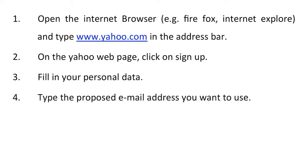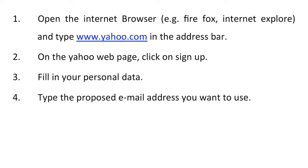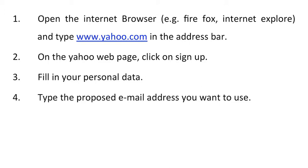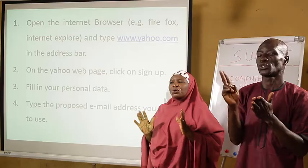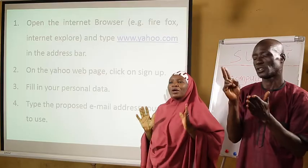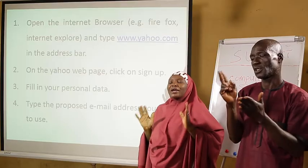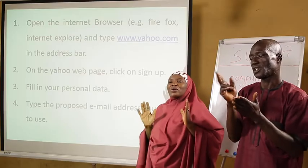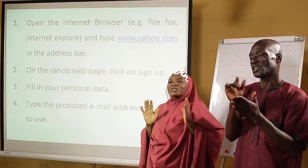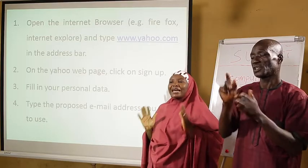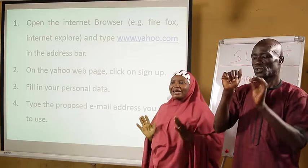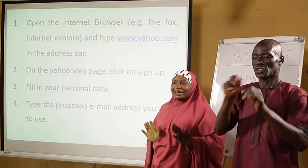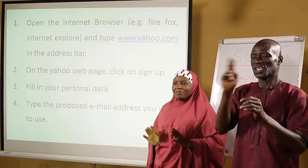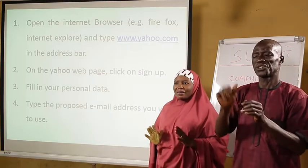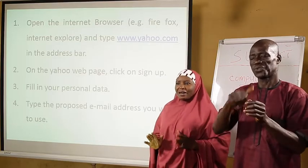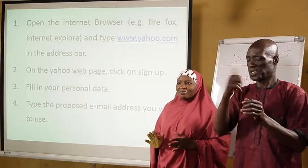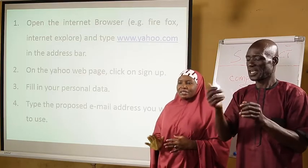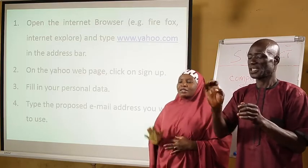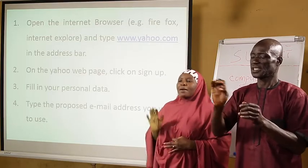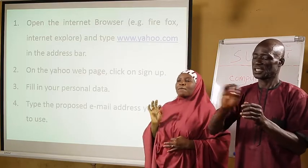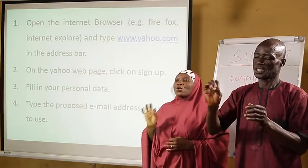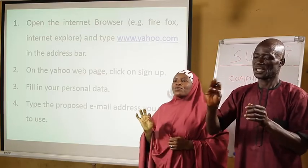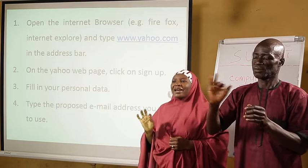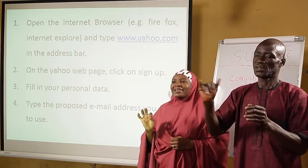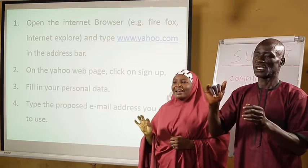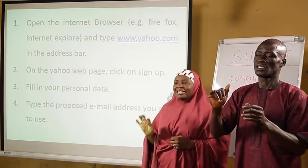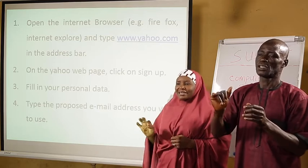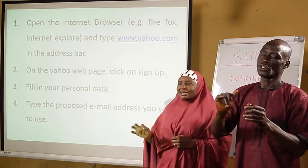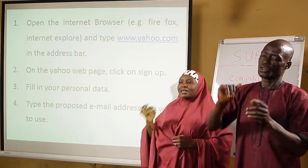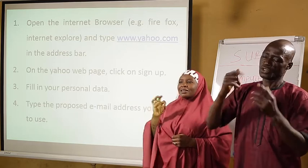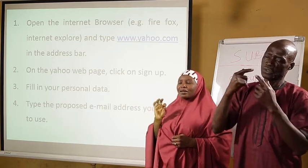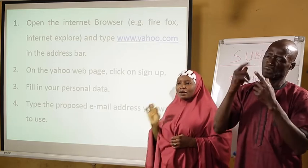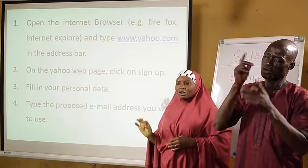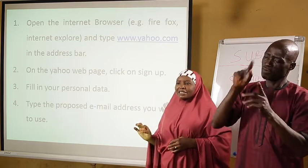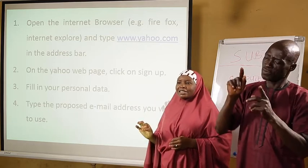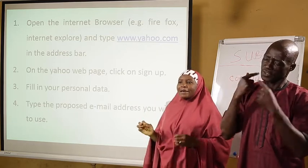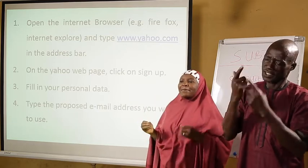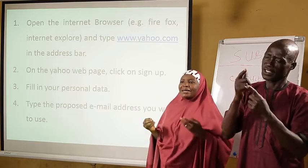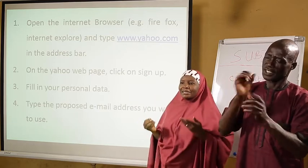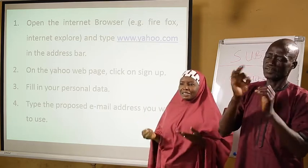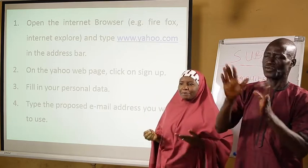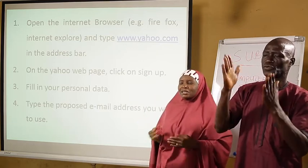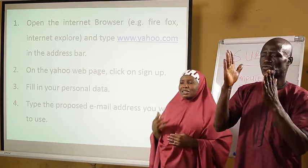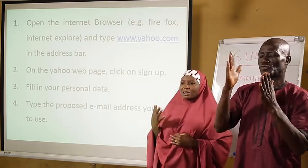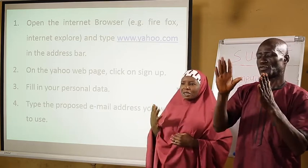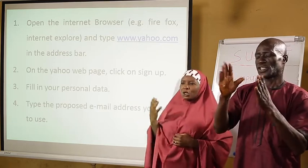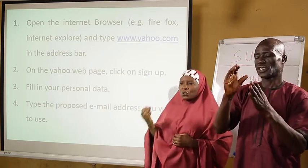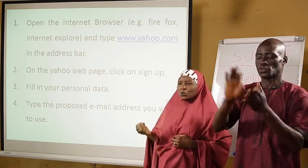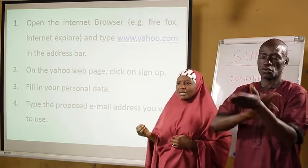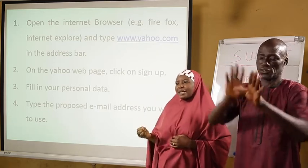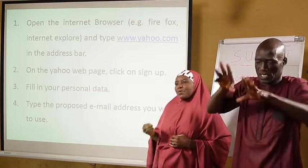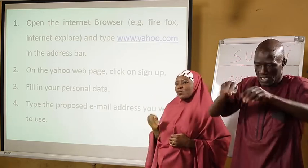use. You can use any email address, provided that the system accepts